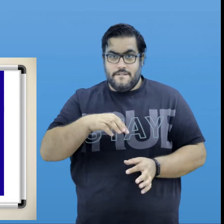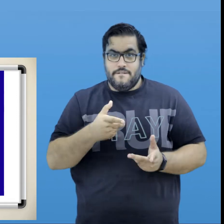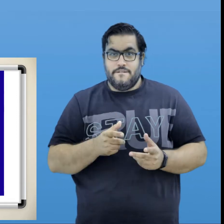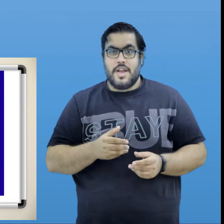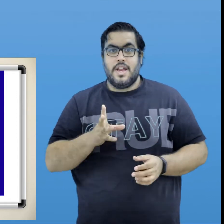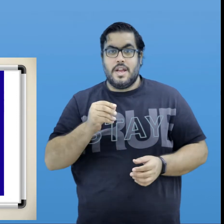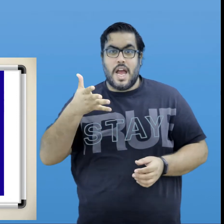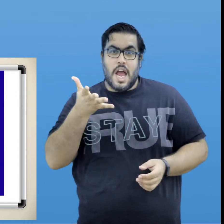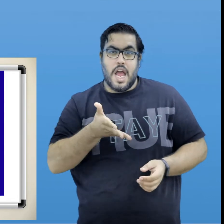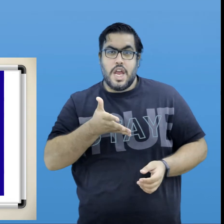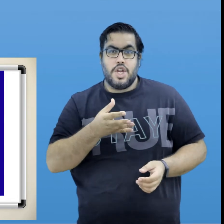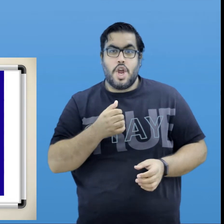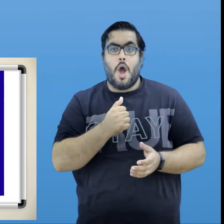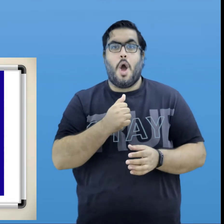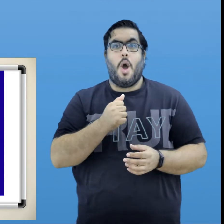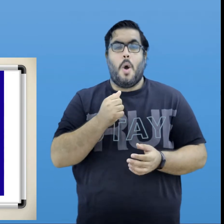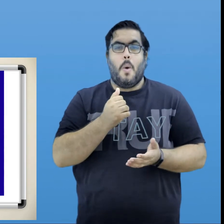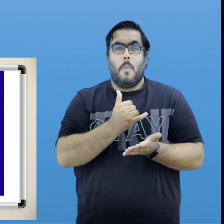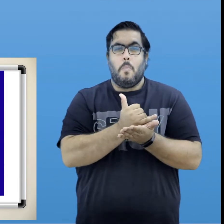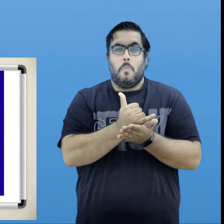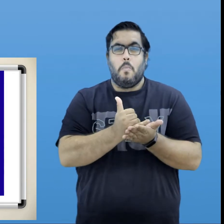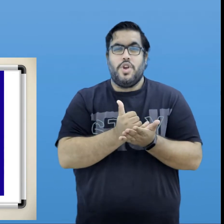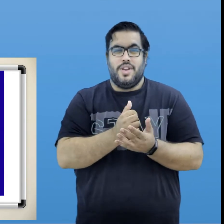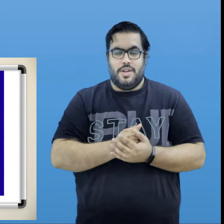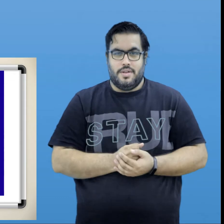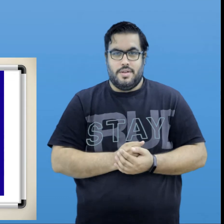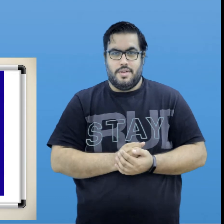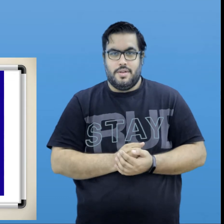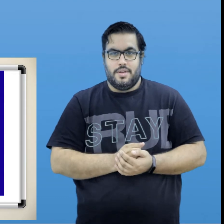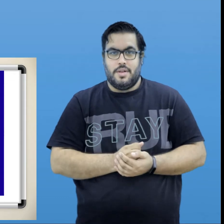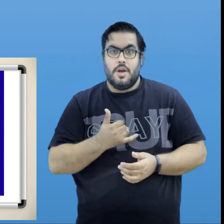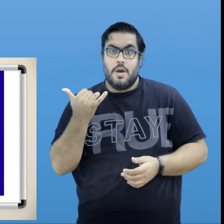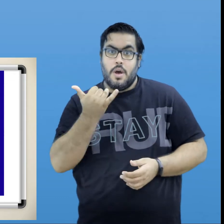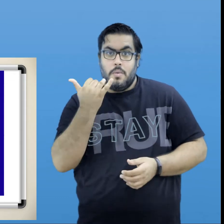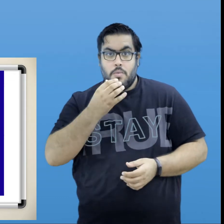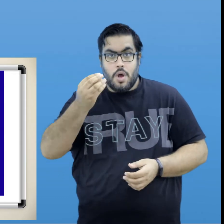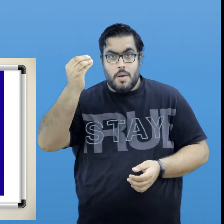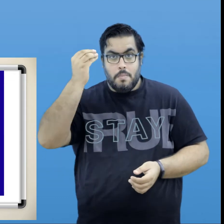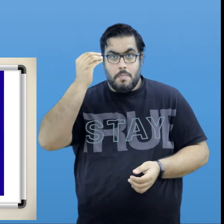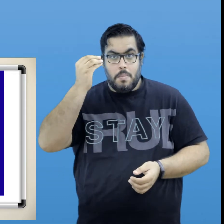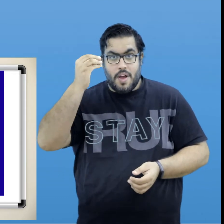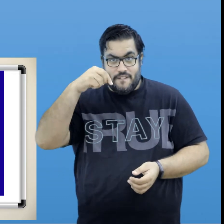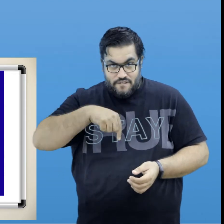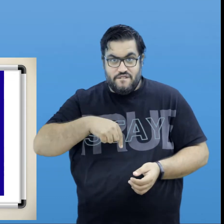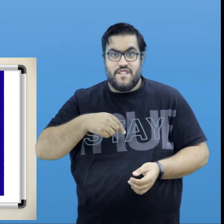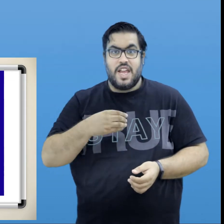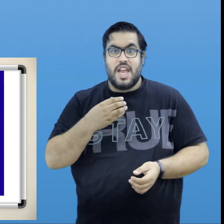rice. For example, it is important to get enough fiber in your diet.